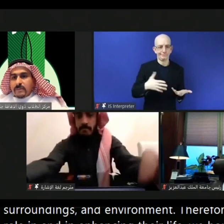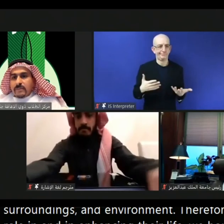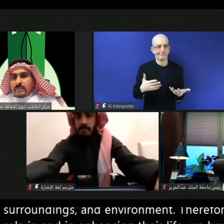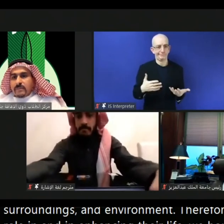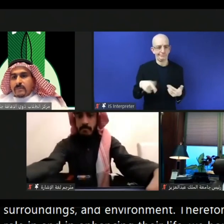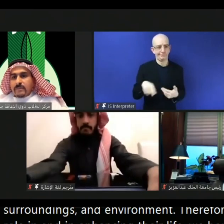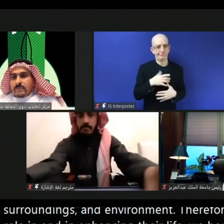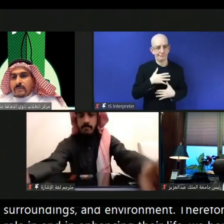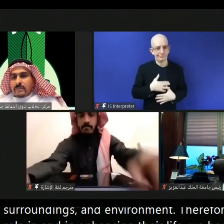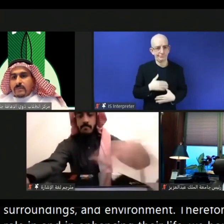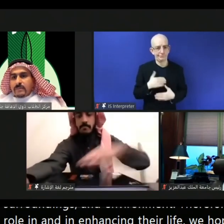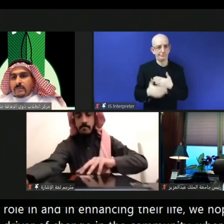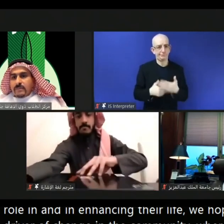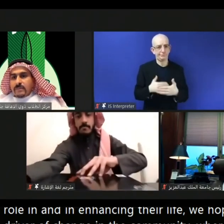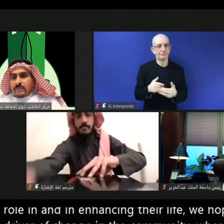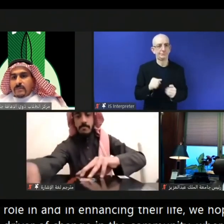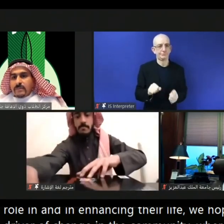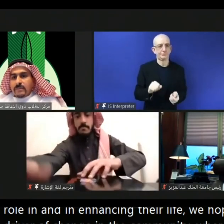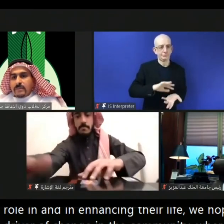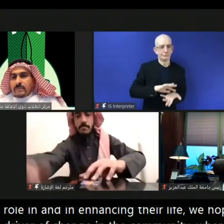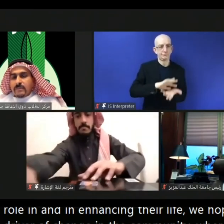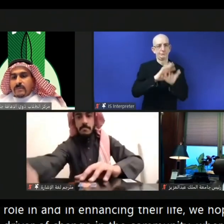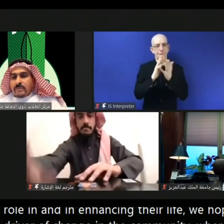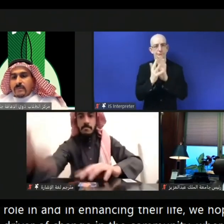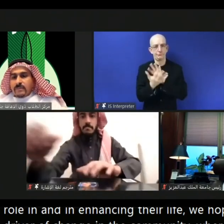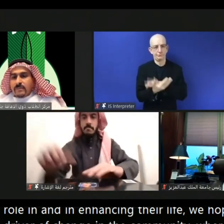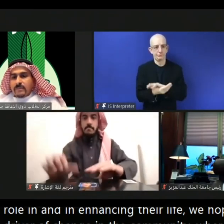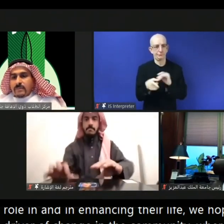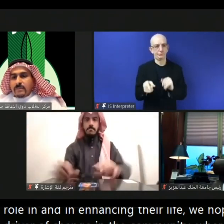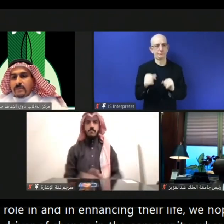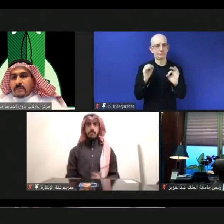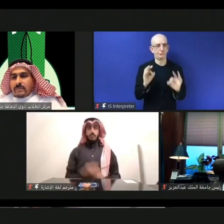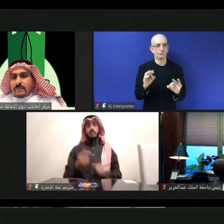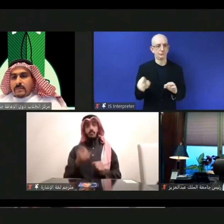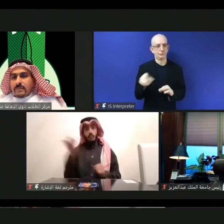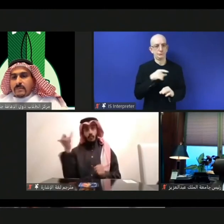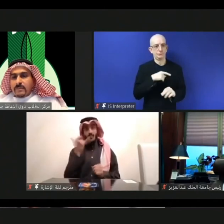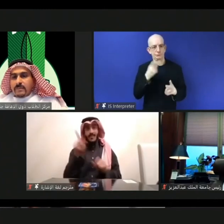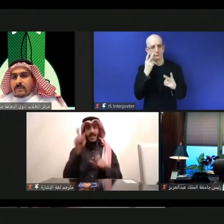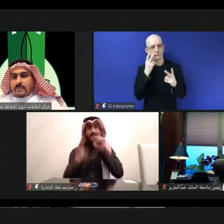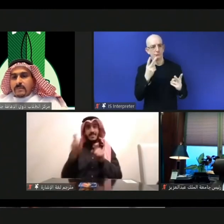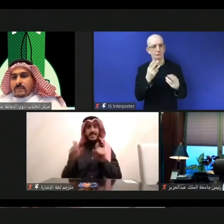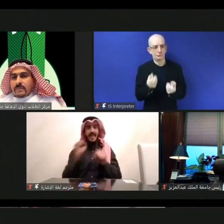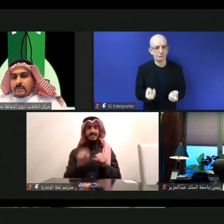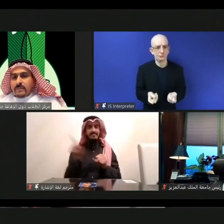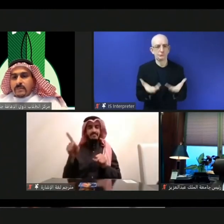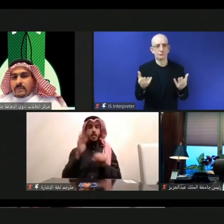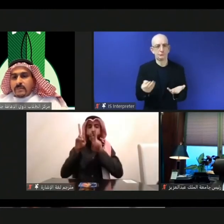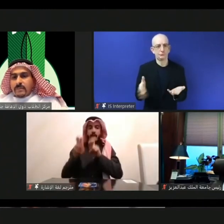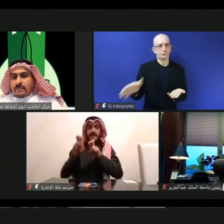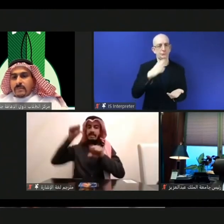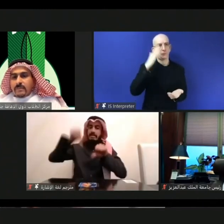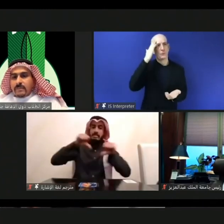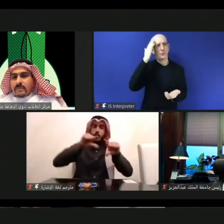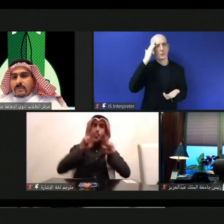aim all to raise awareness of disability causes, prevention, and early diagnosis method, along